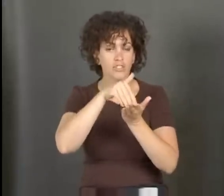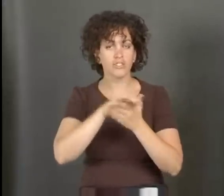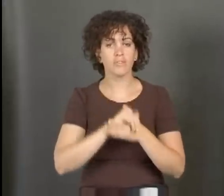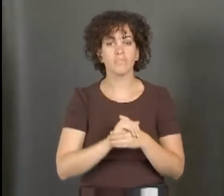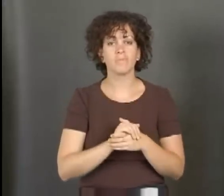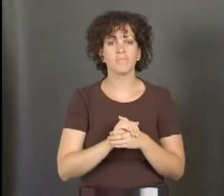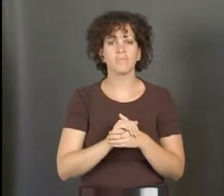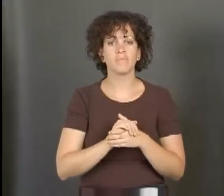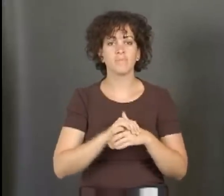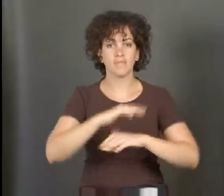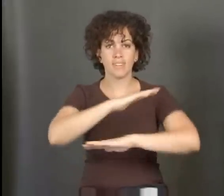Television center.